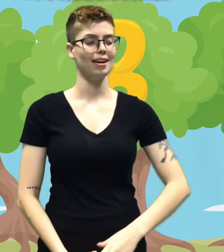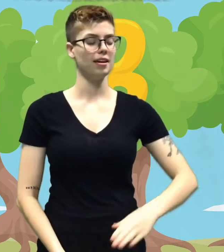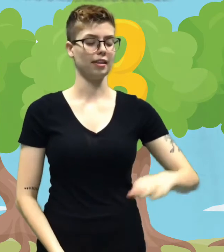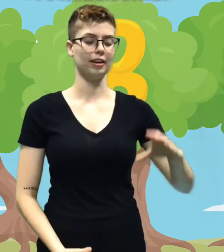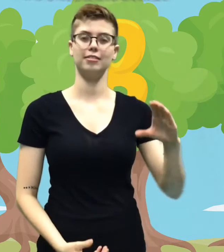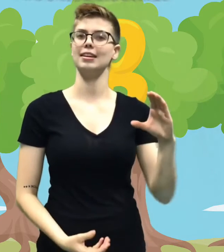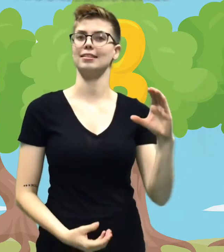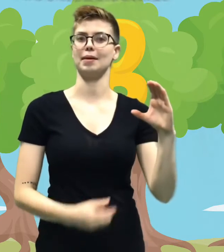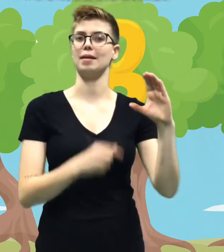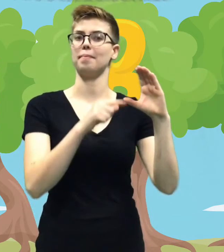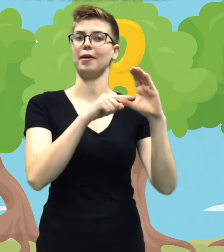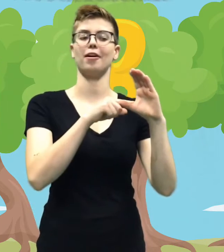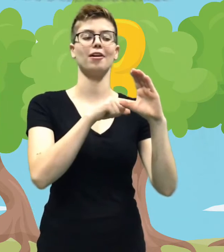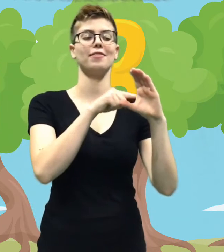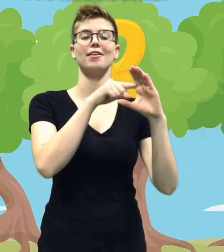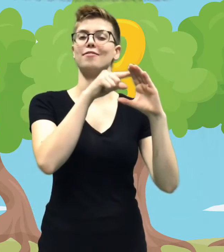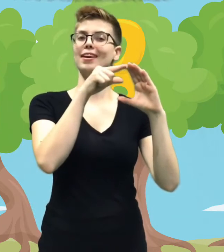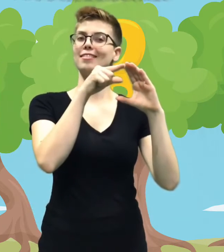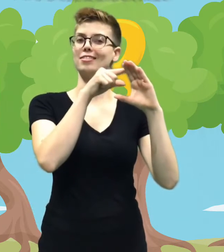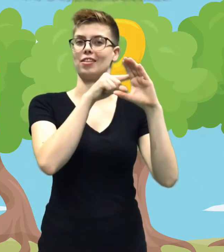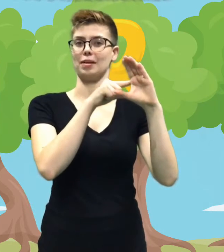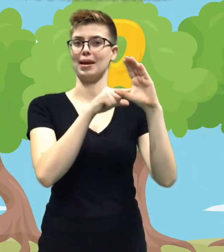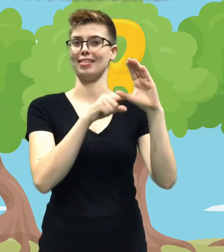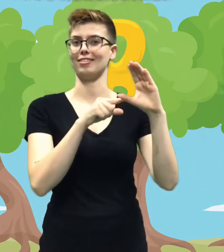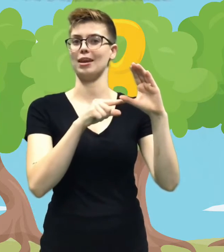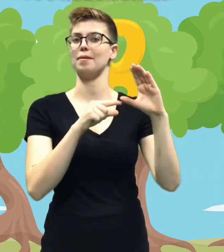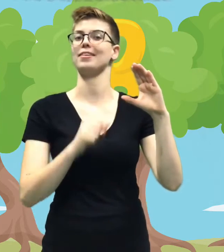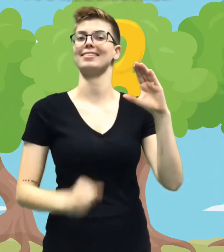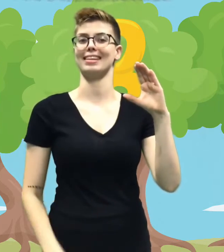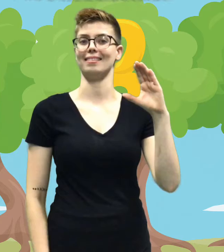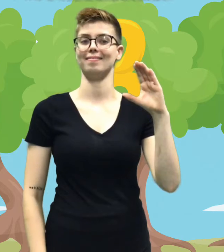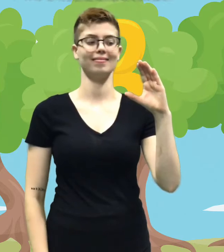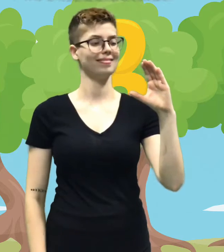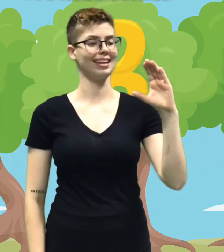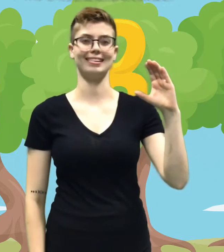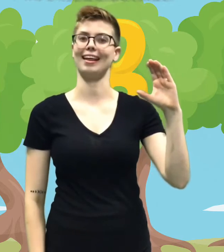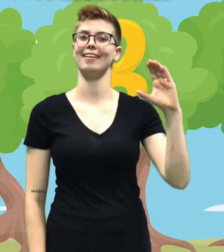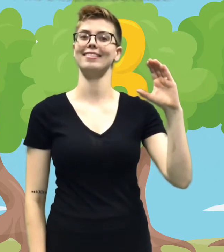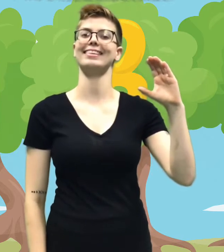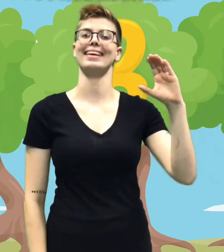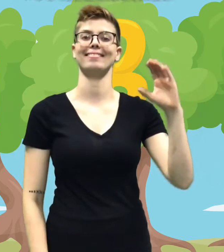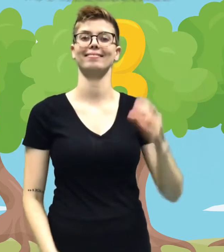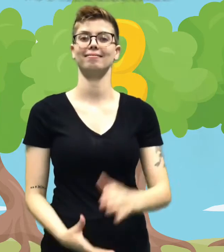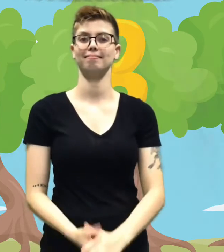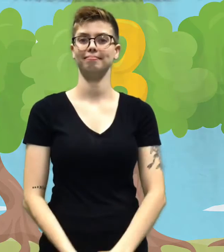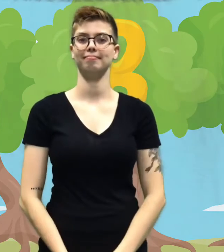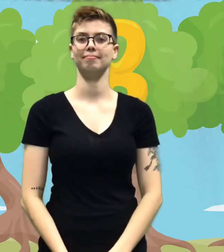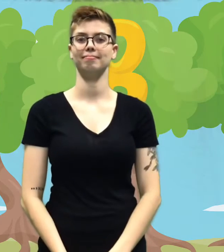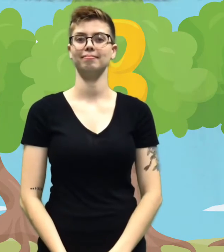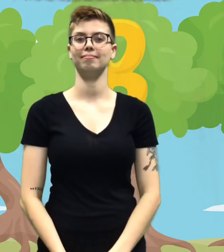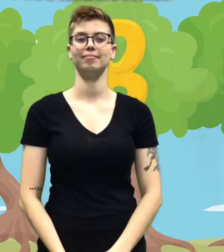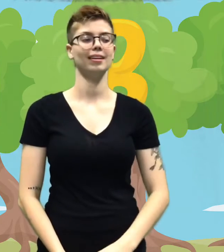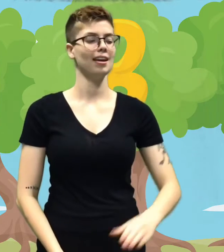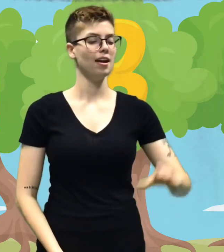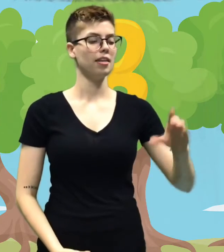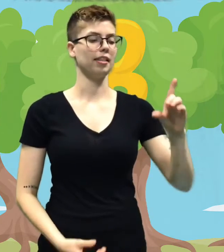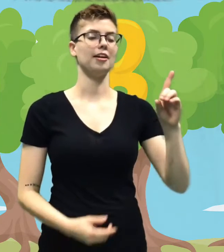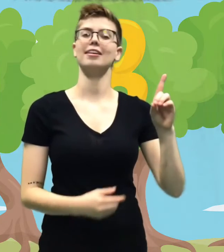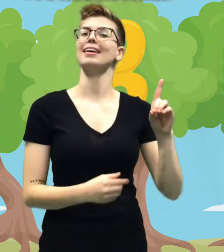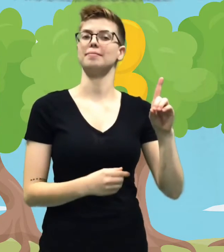The letter C is made by curving your fingers so that they make the shape of a C. That's the letter C. The letter D is made